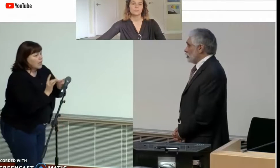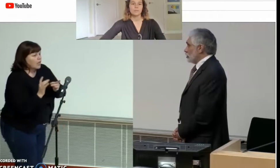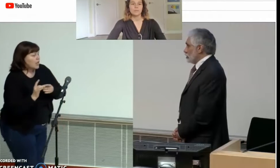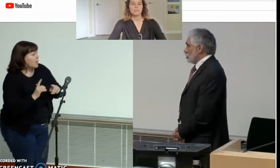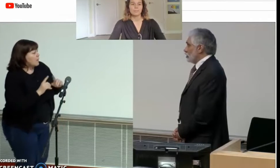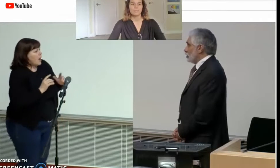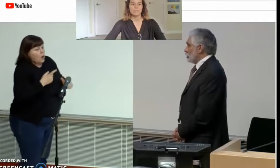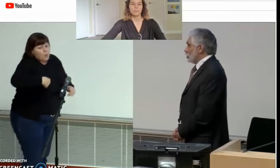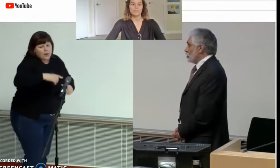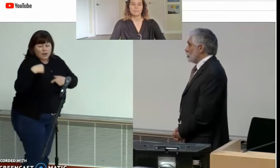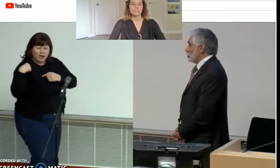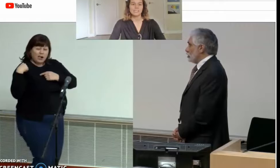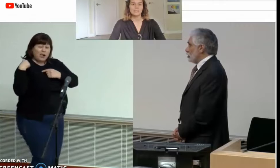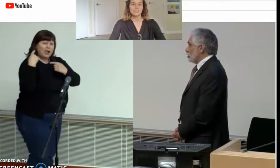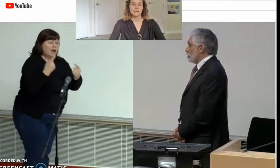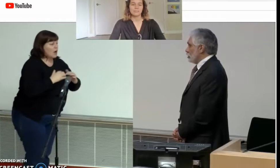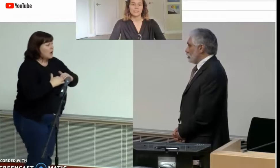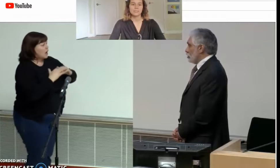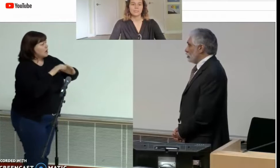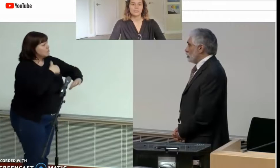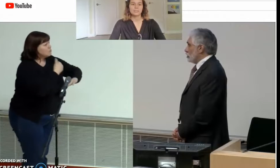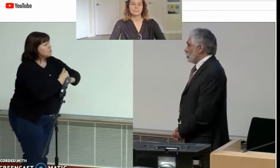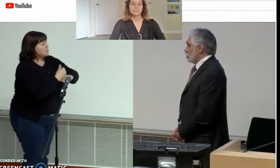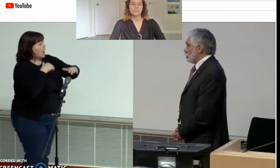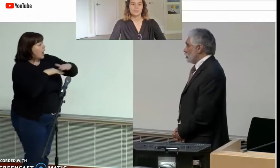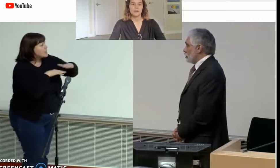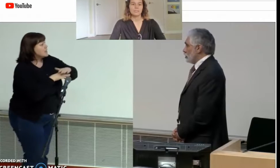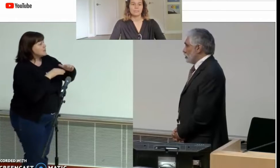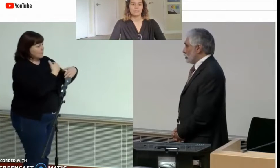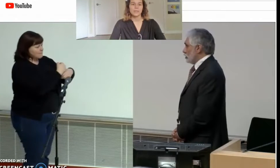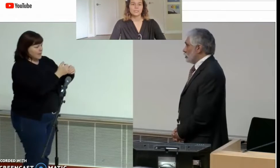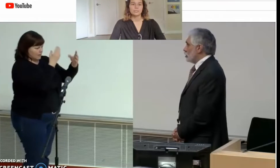Maybe you have a family member who has no idea about deafness, doesn't have the information.